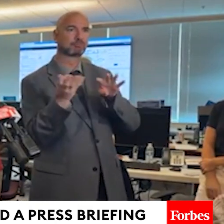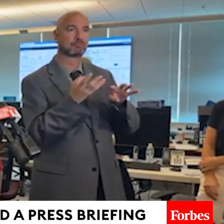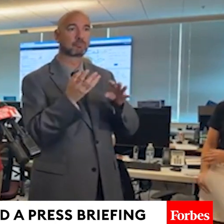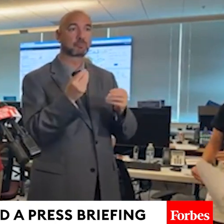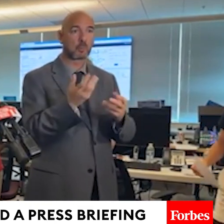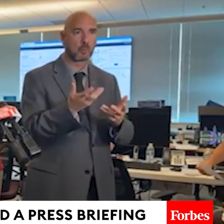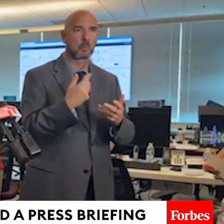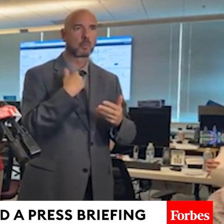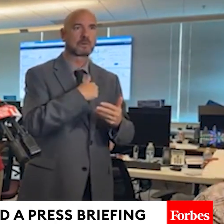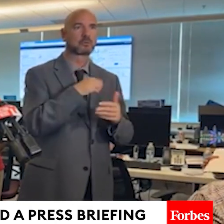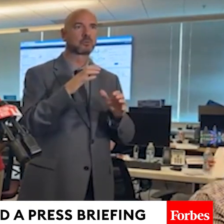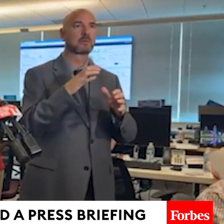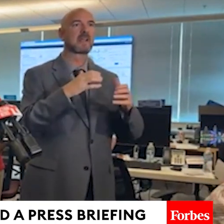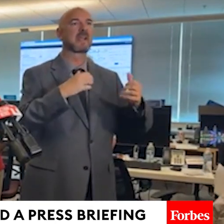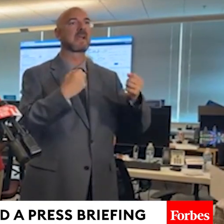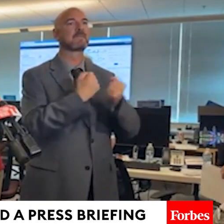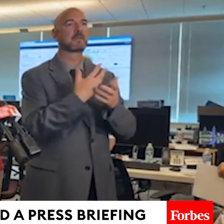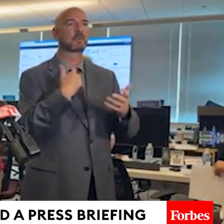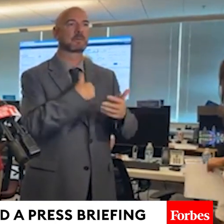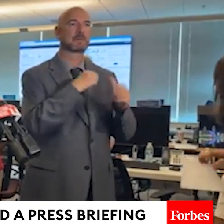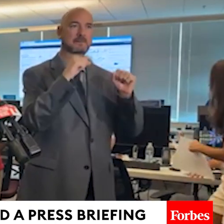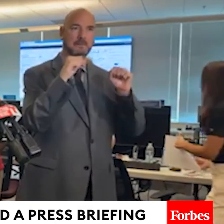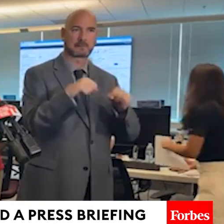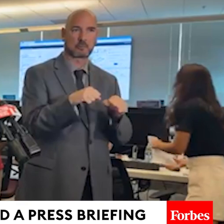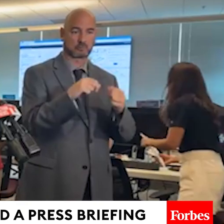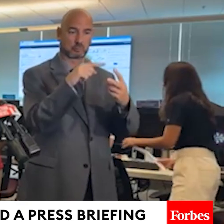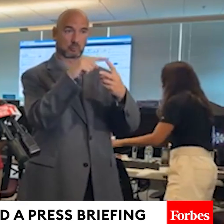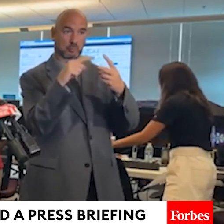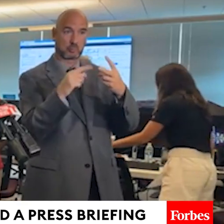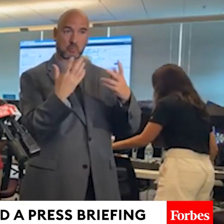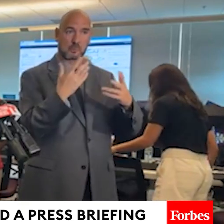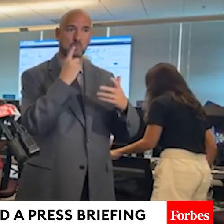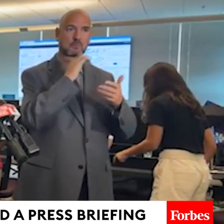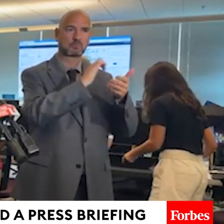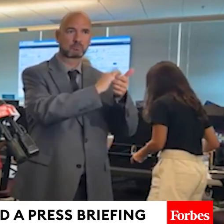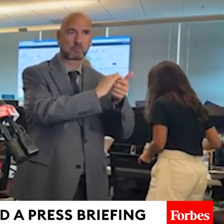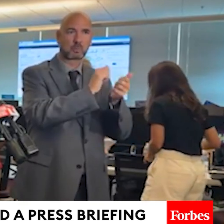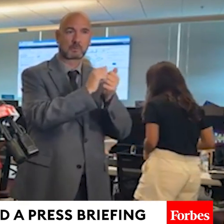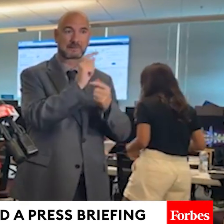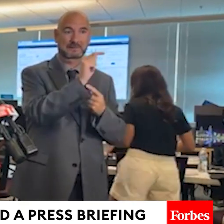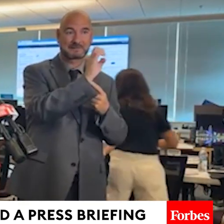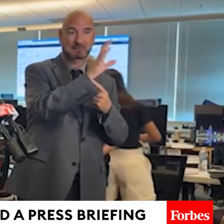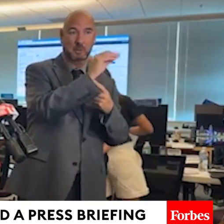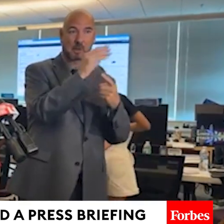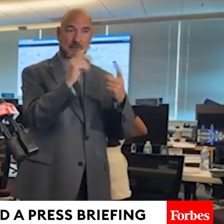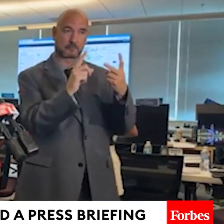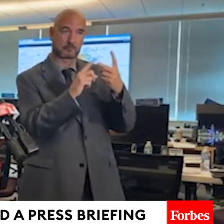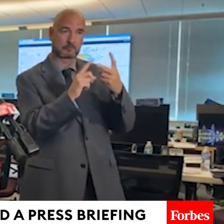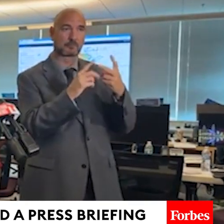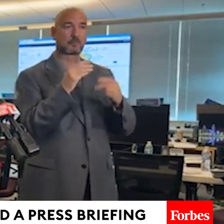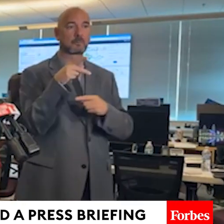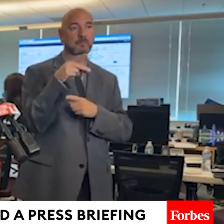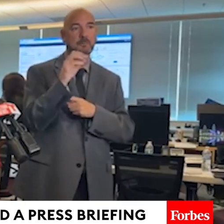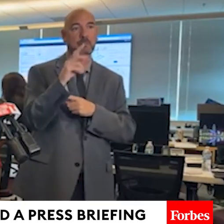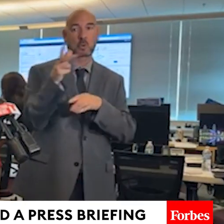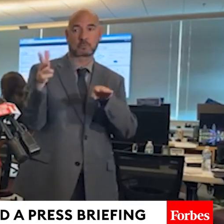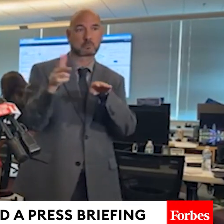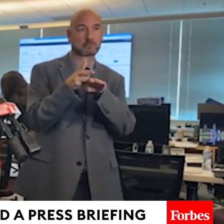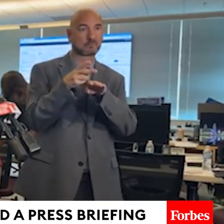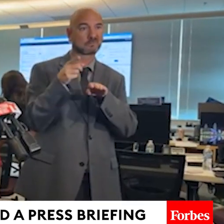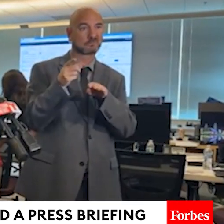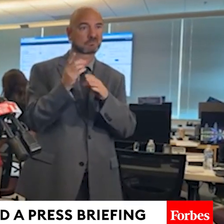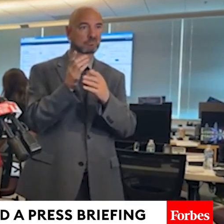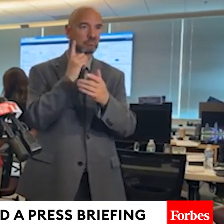we can on both of those issues, working hand in hand with TICO, hand in hand with the port. I'll talk about the port